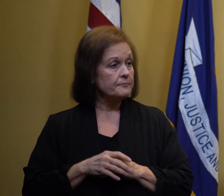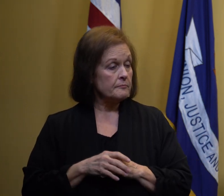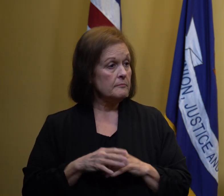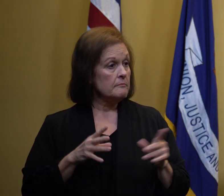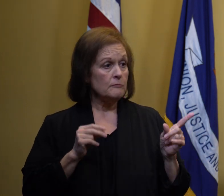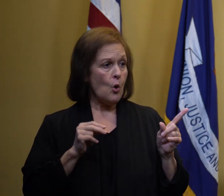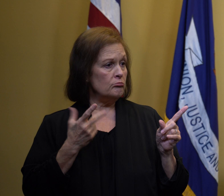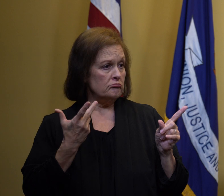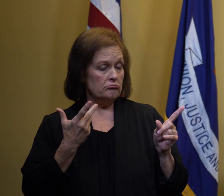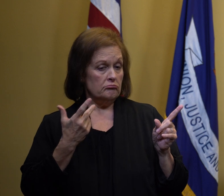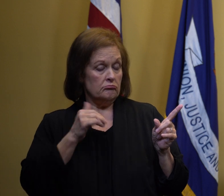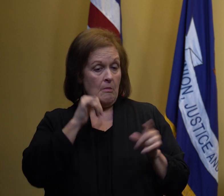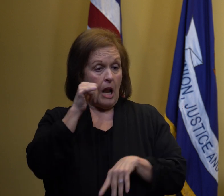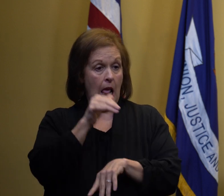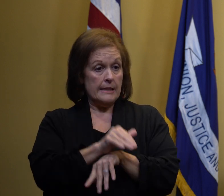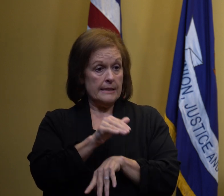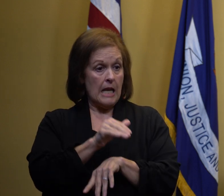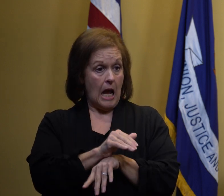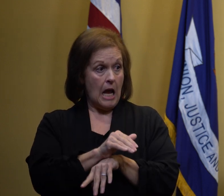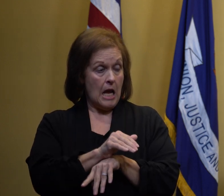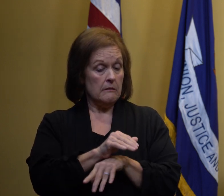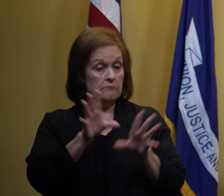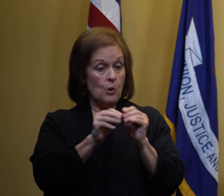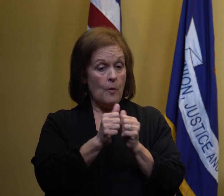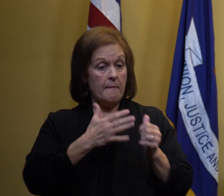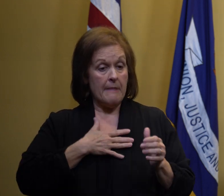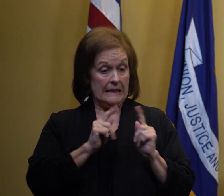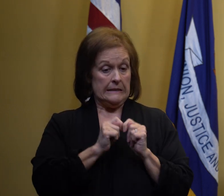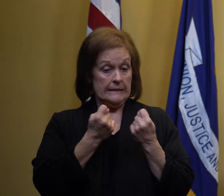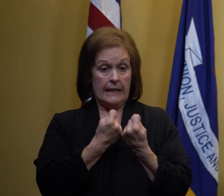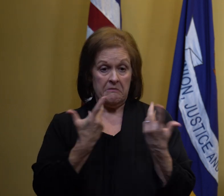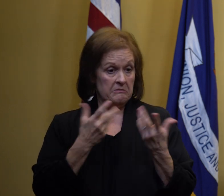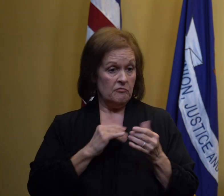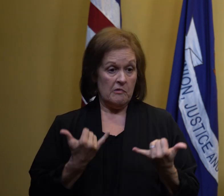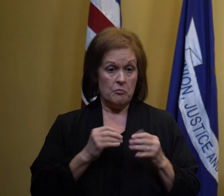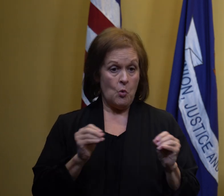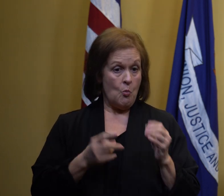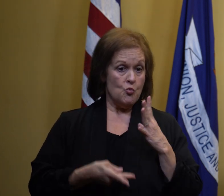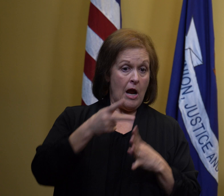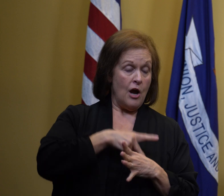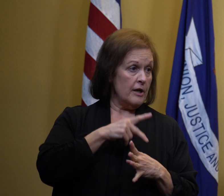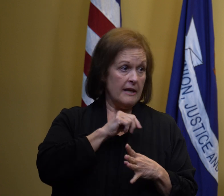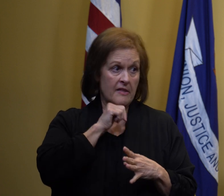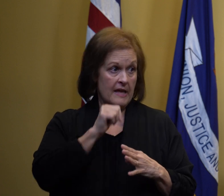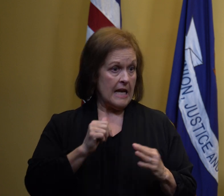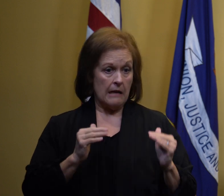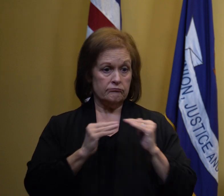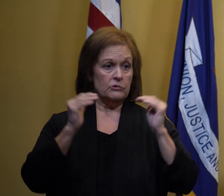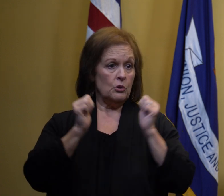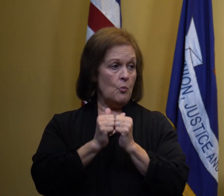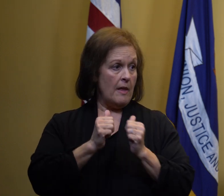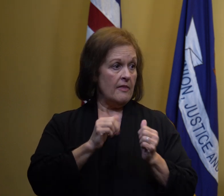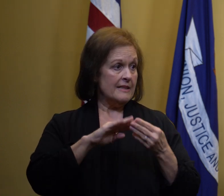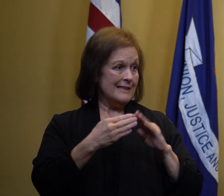I mentioned, as of last night, conversating with my team, there are no priorities that are not aligned with the city